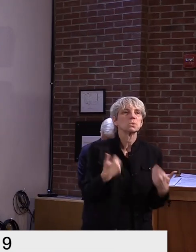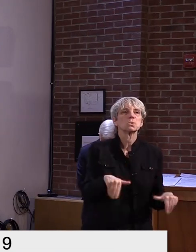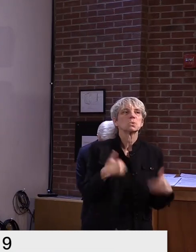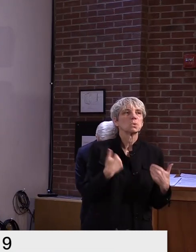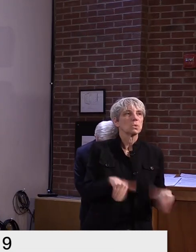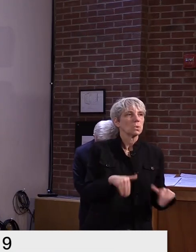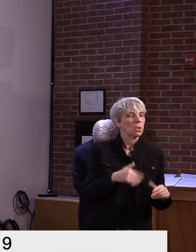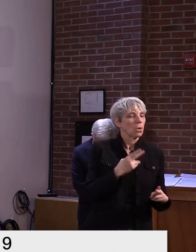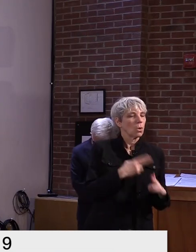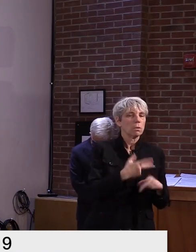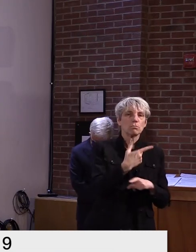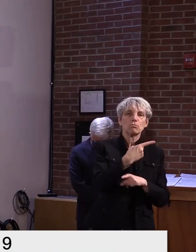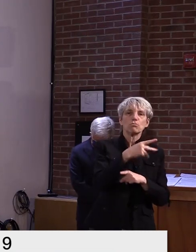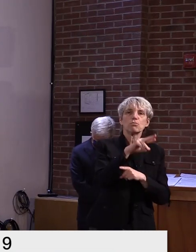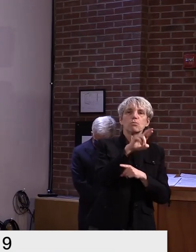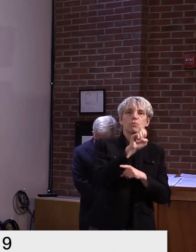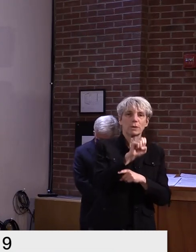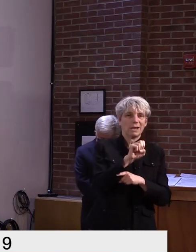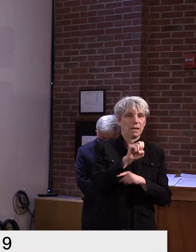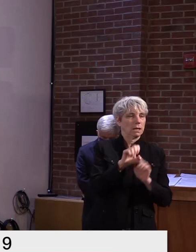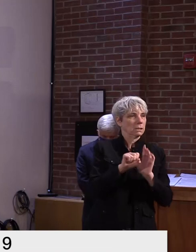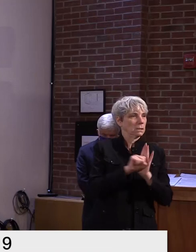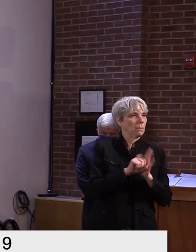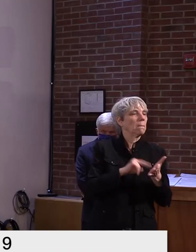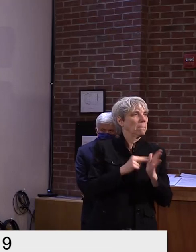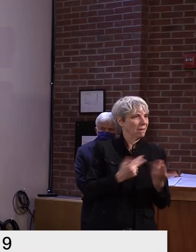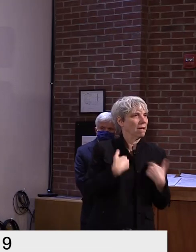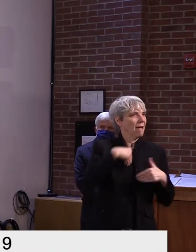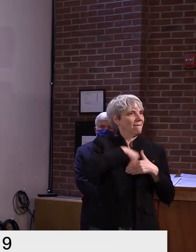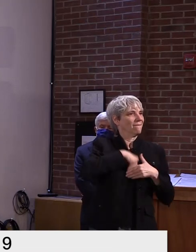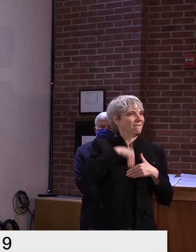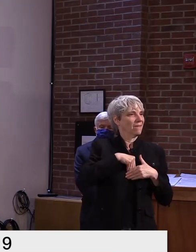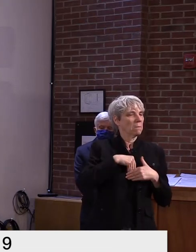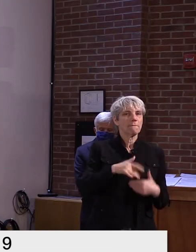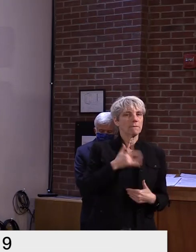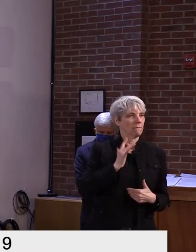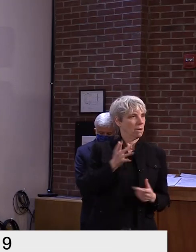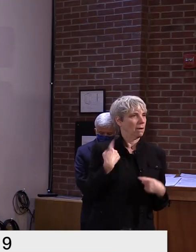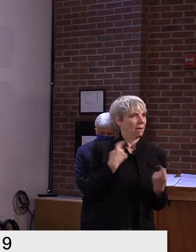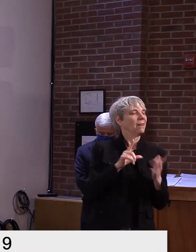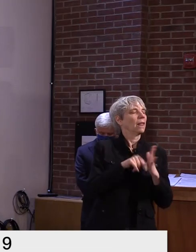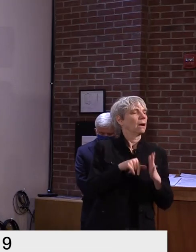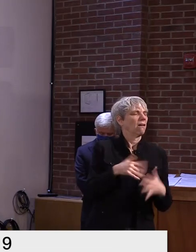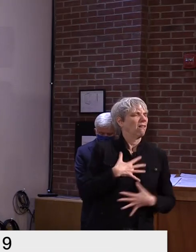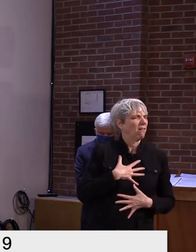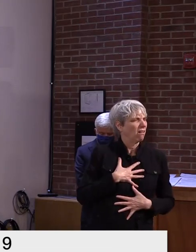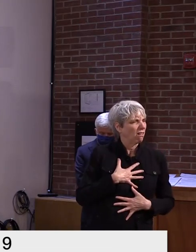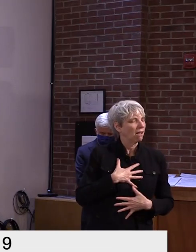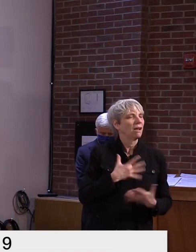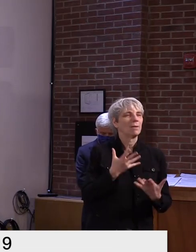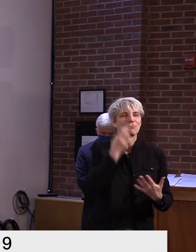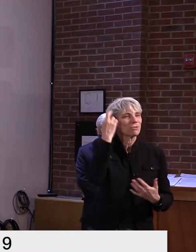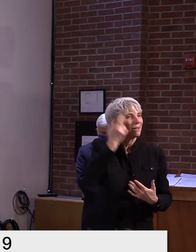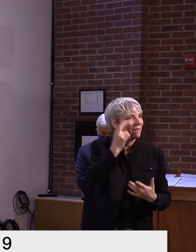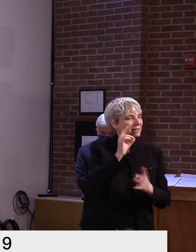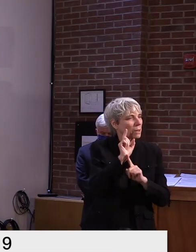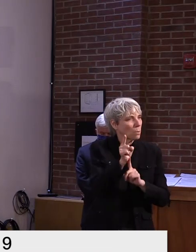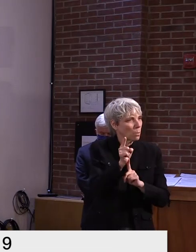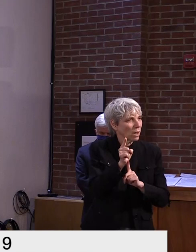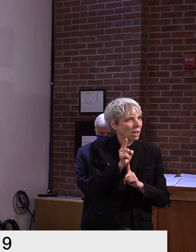previously. We noted at that time that Vermont's recommendations for who should get tested are not changing at this